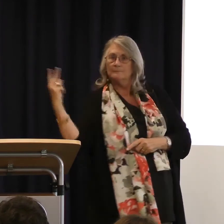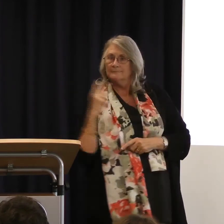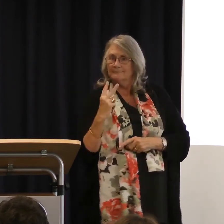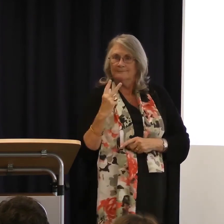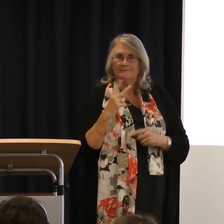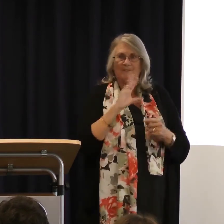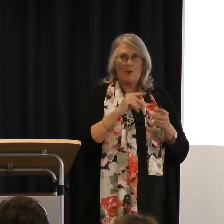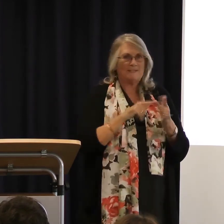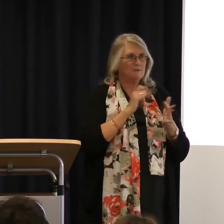clubs,